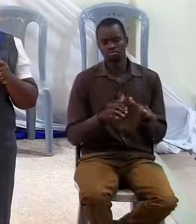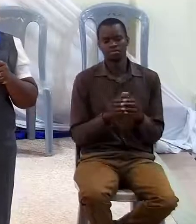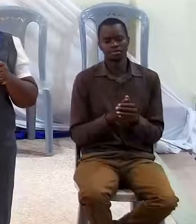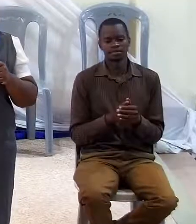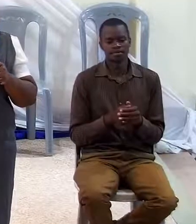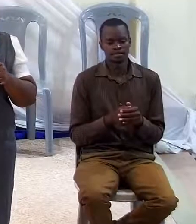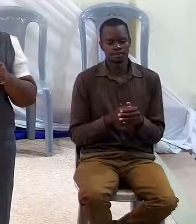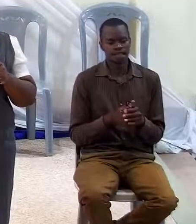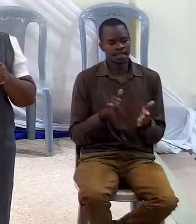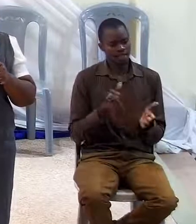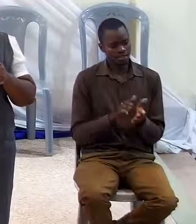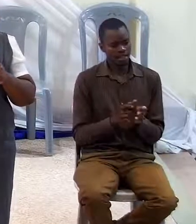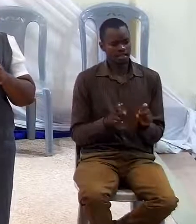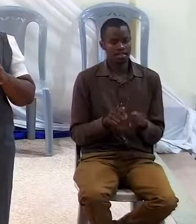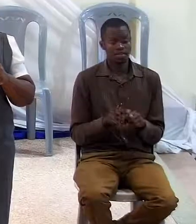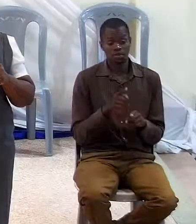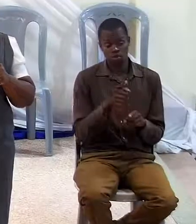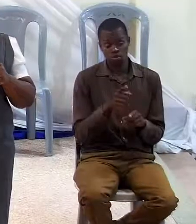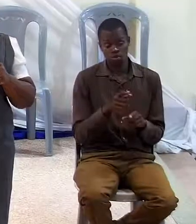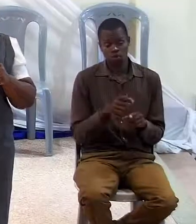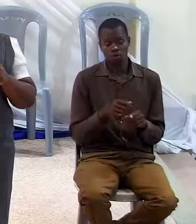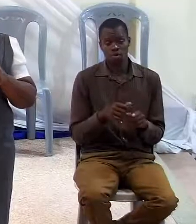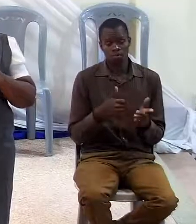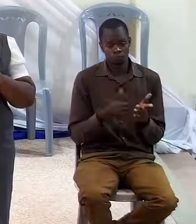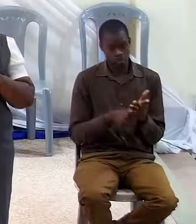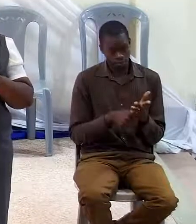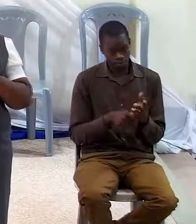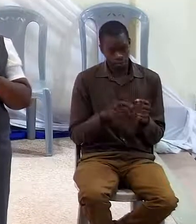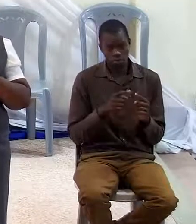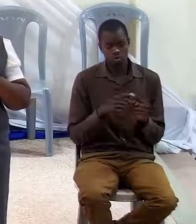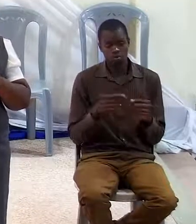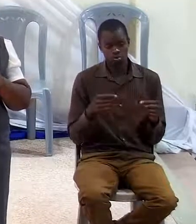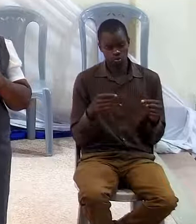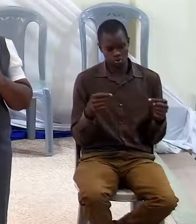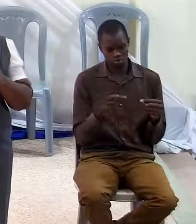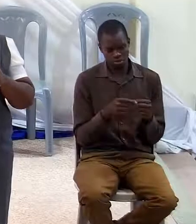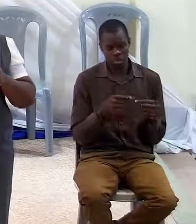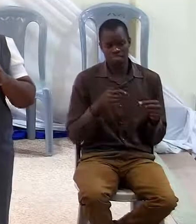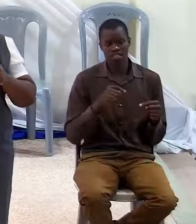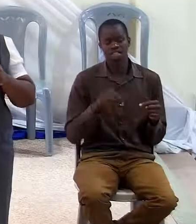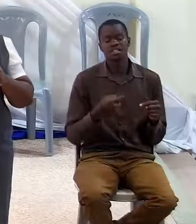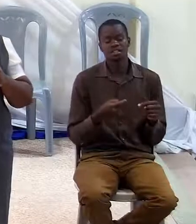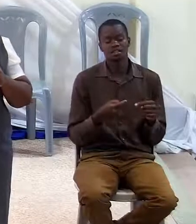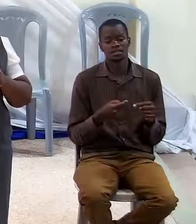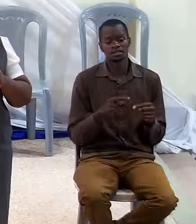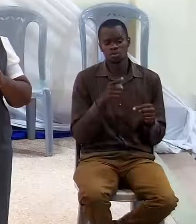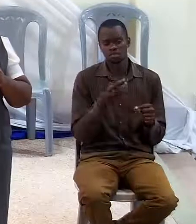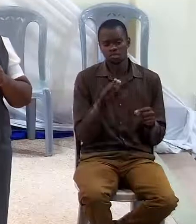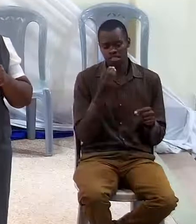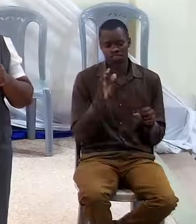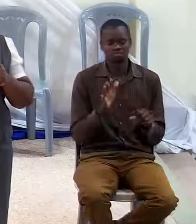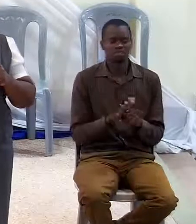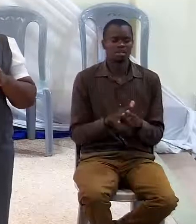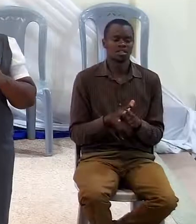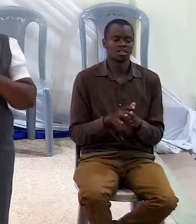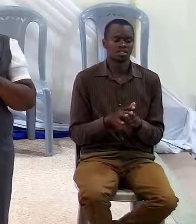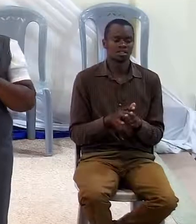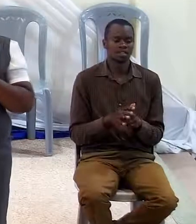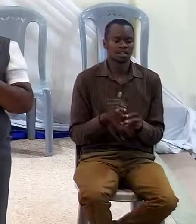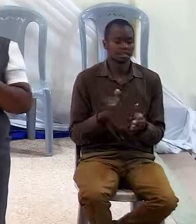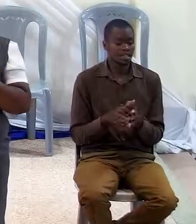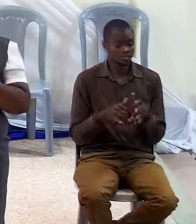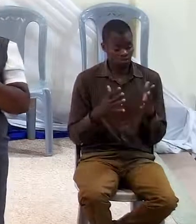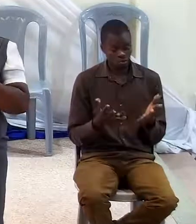yourself. Much as you are eating the right food, but when you eat it too much, and that is where